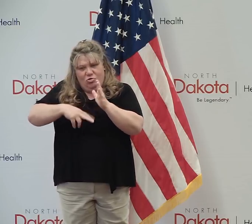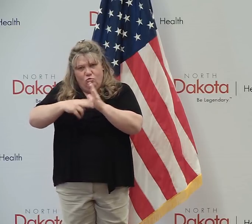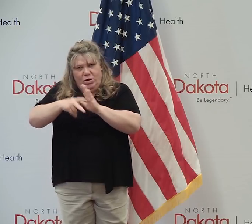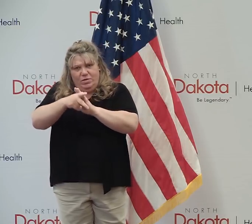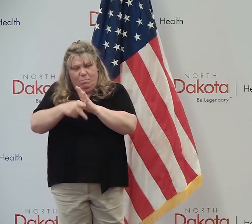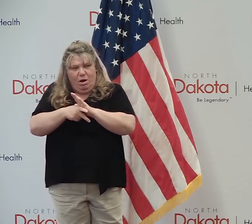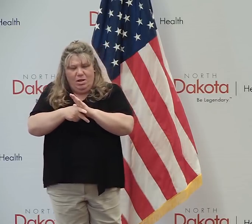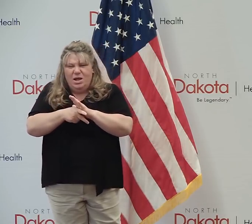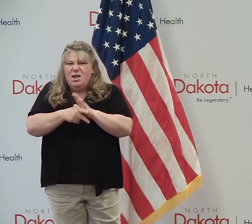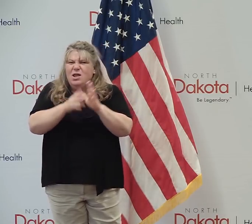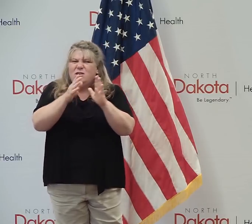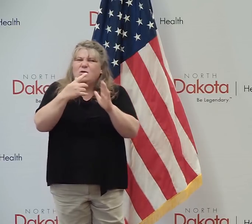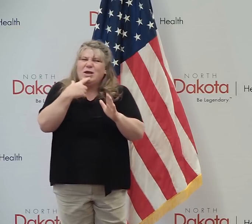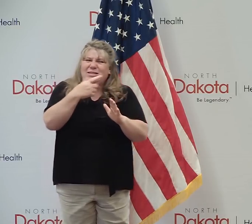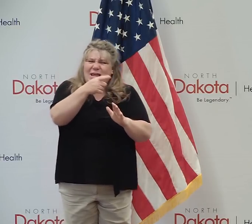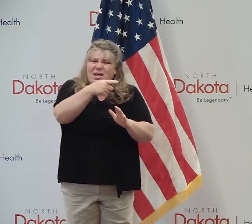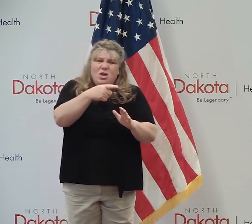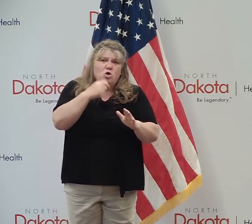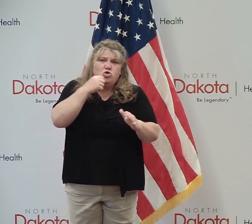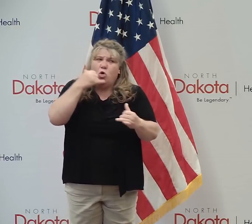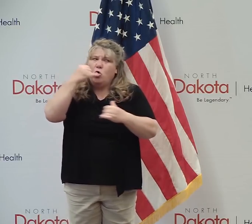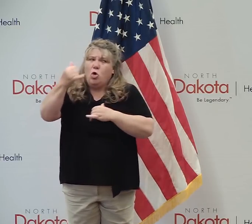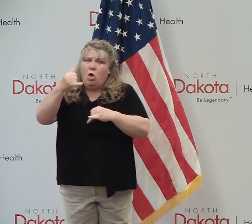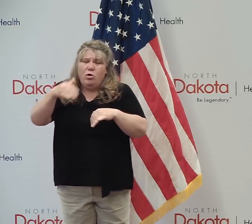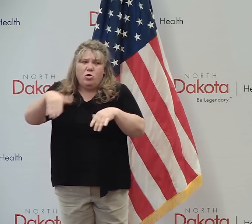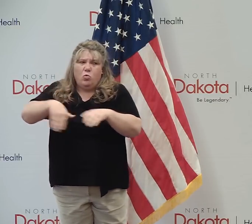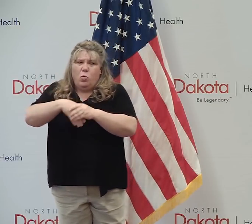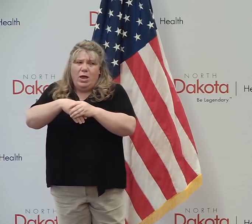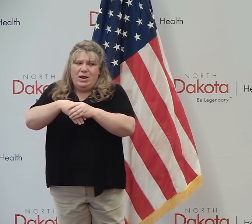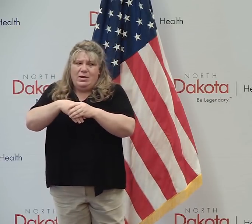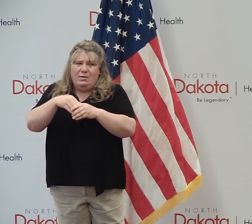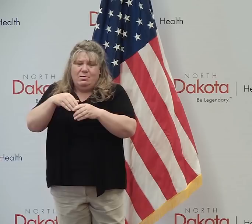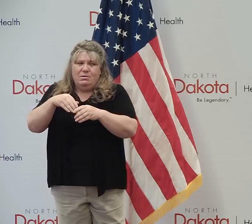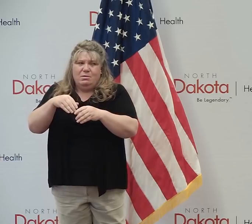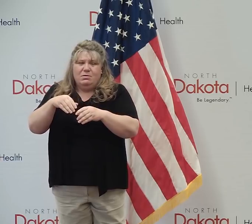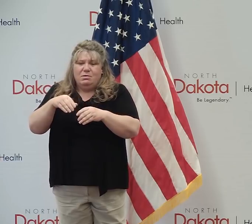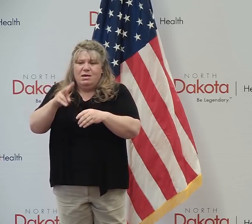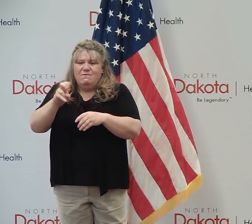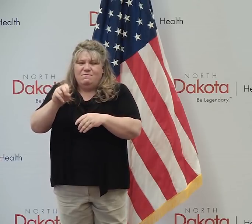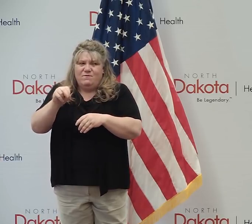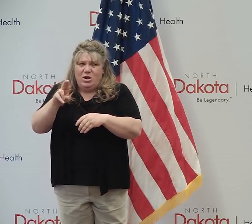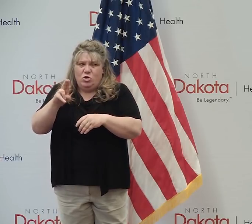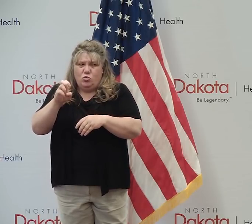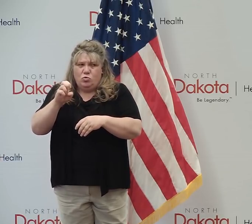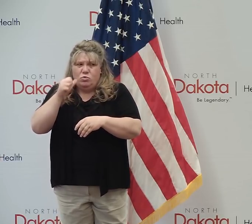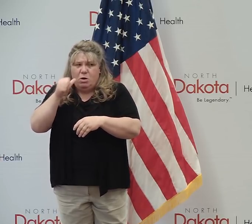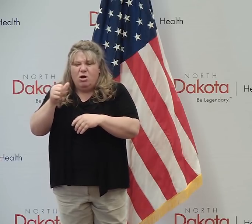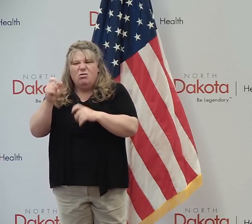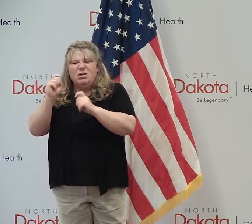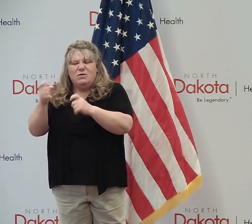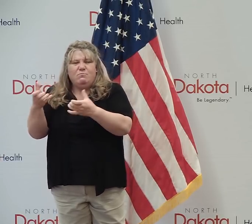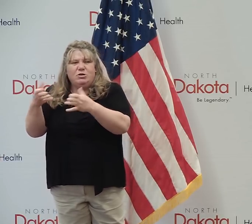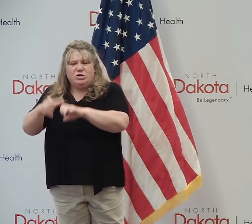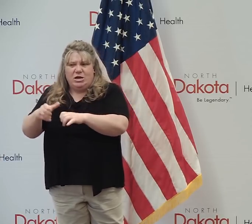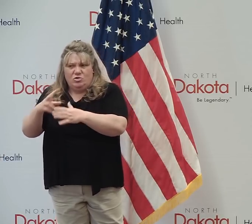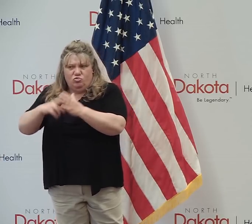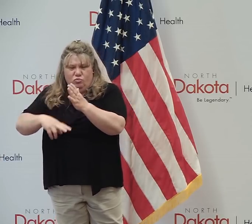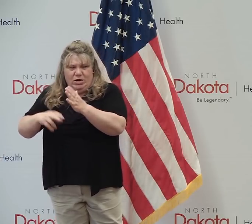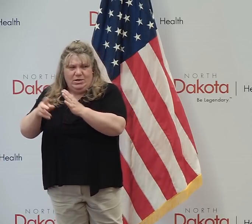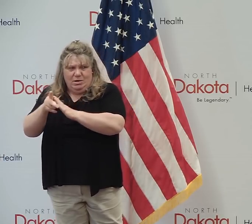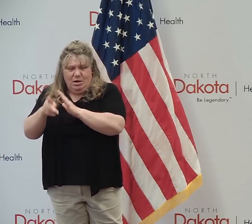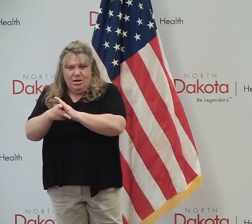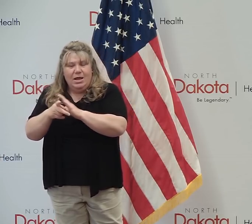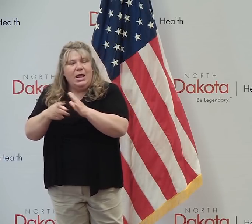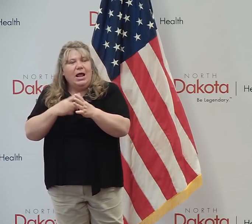on calling your wedding venue till tomorrow, maybe later in the morning, give them a chance to read the guidelines, and then they'll be able